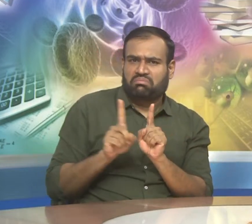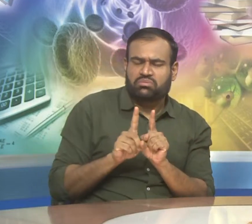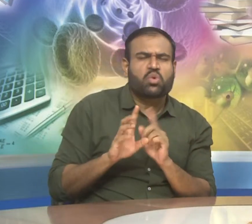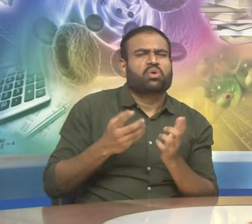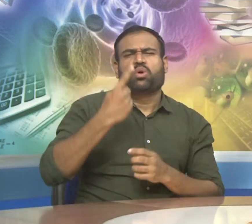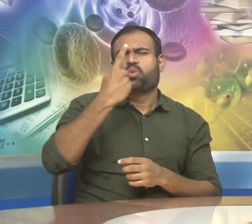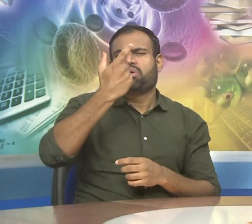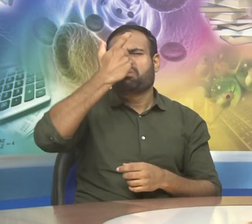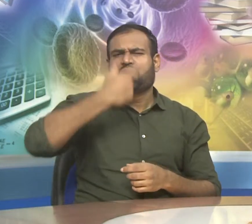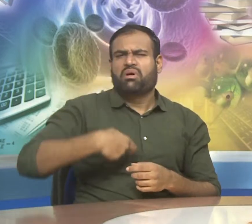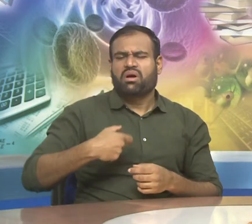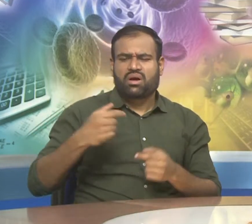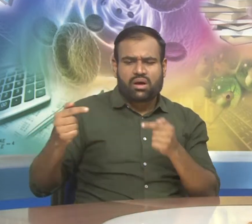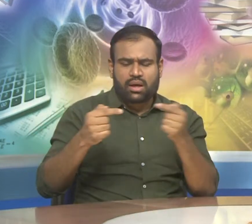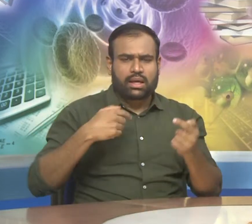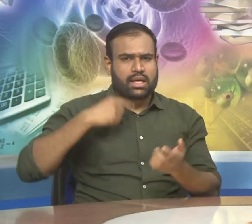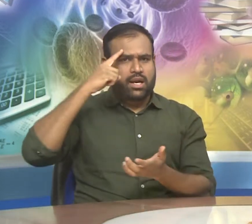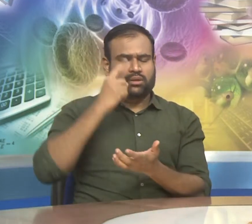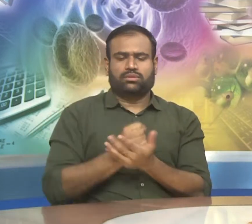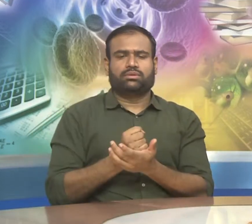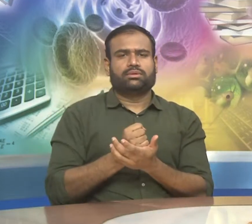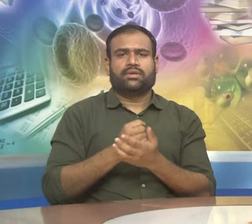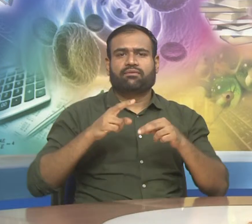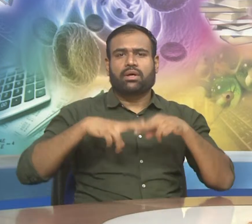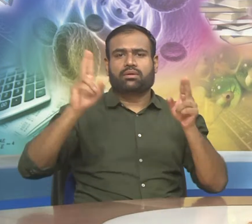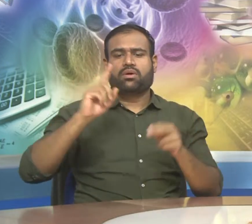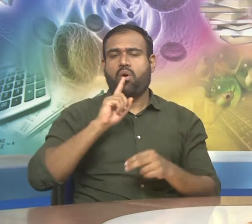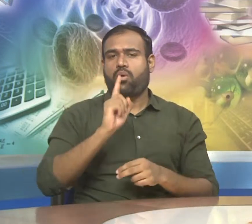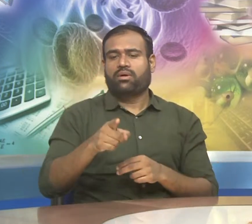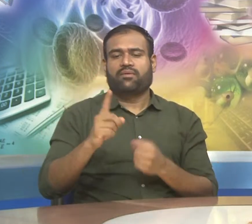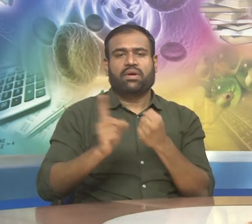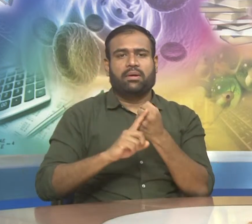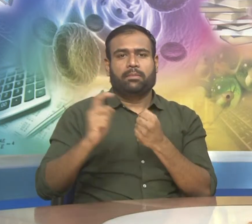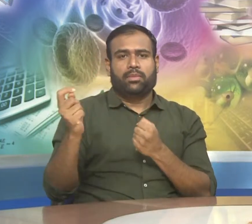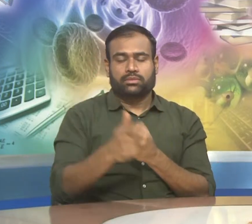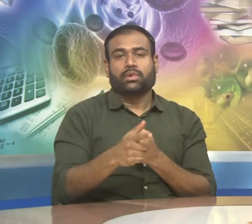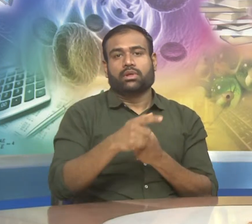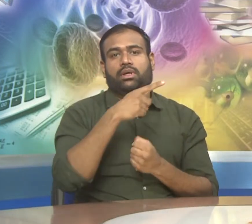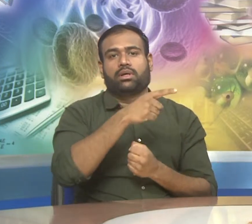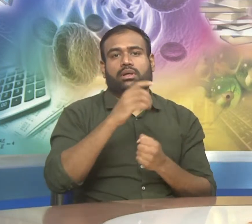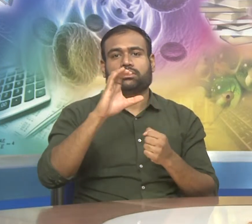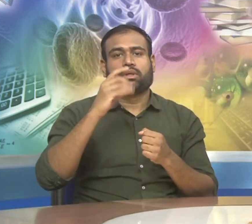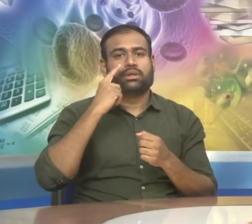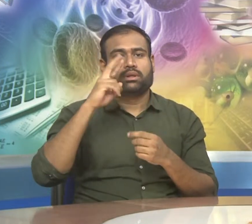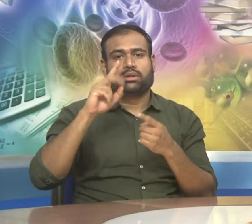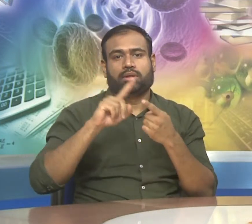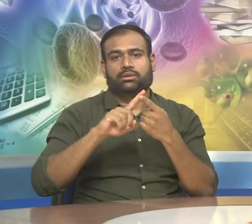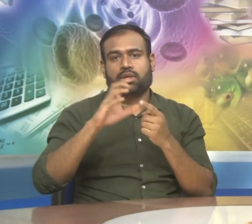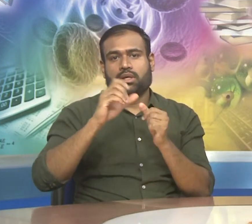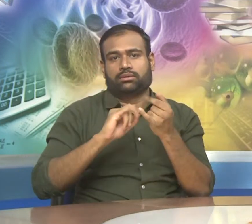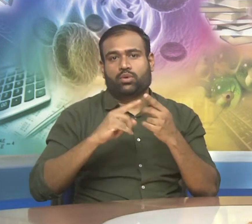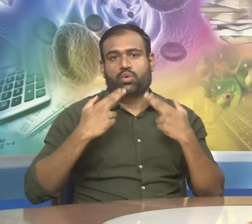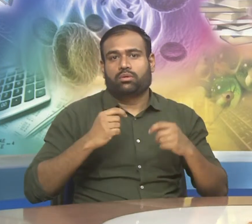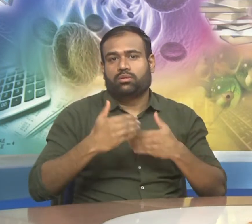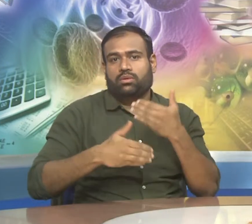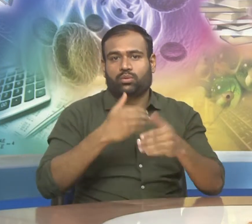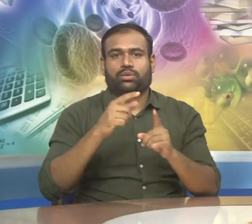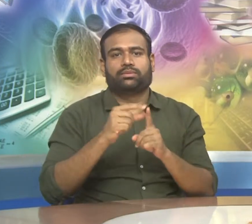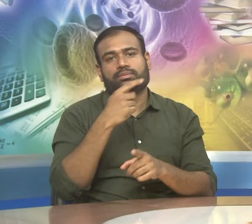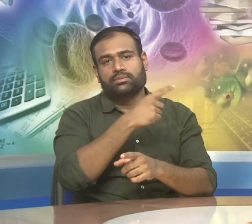In a civil trial, the individual at fault is usually punished by paying the penalty